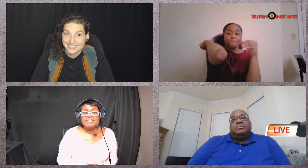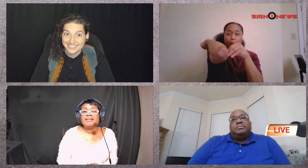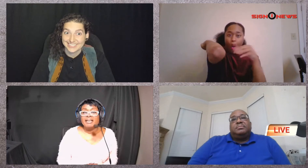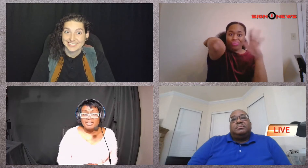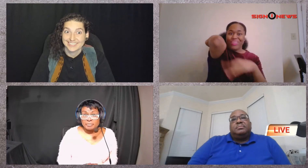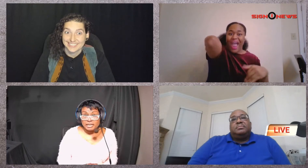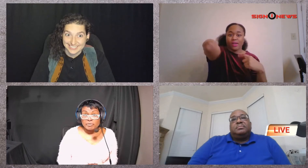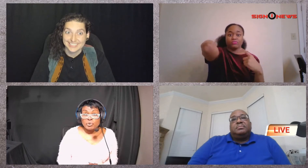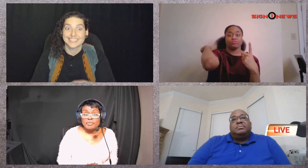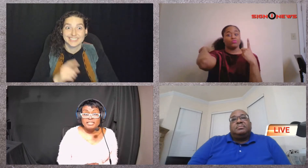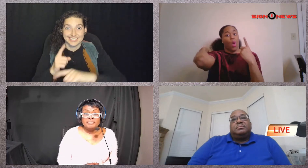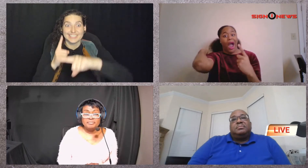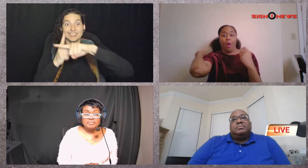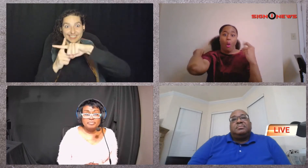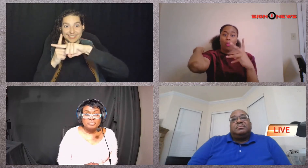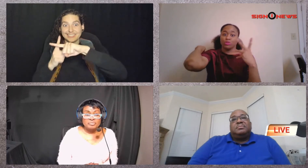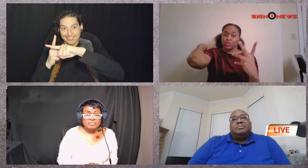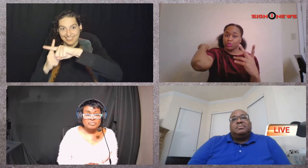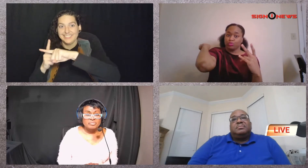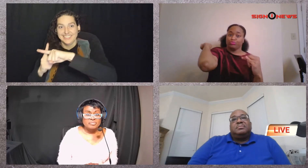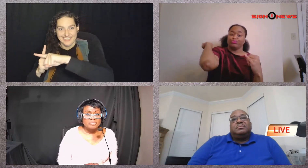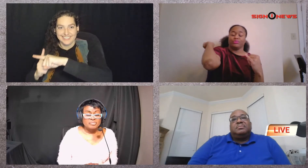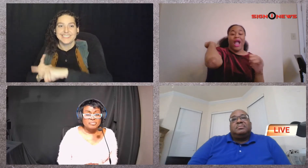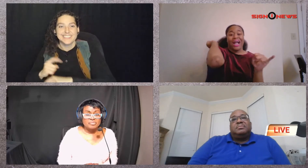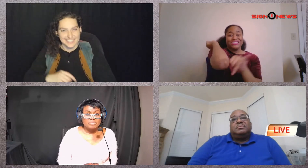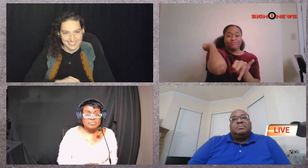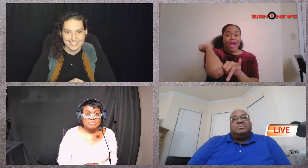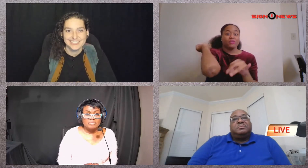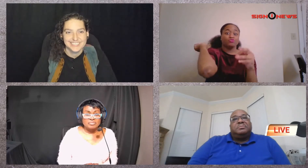I'm Black and I'm a deaf woman.